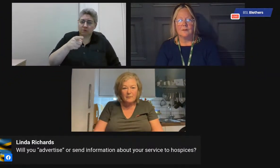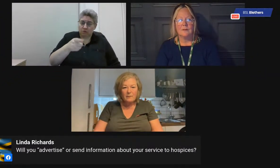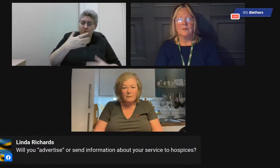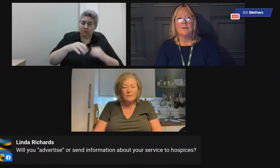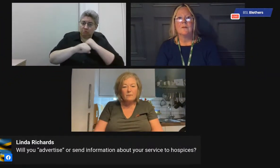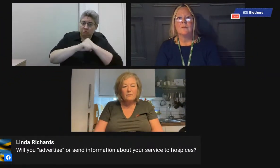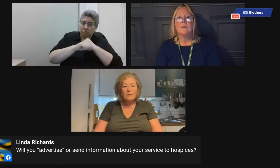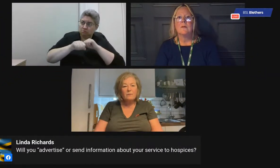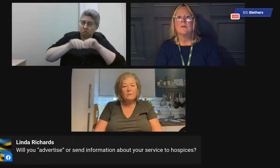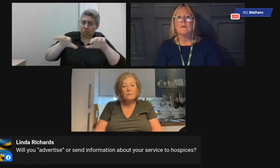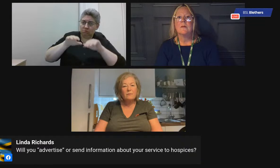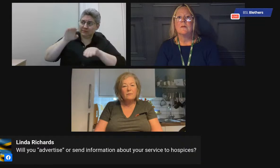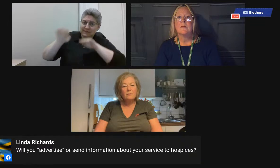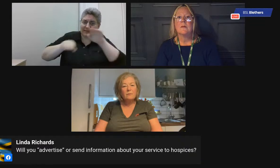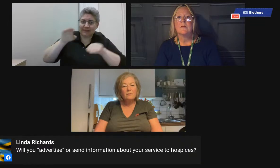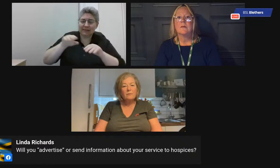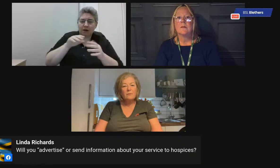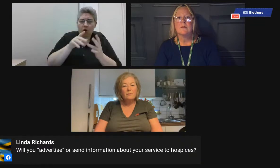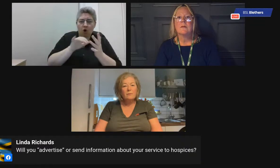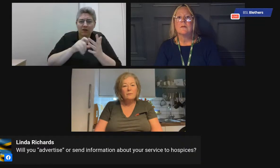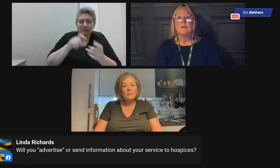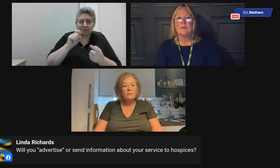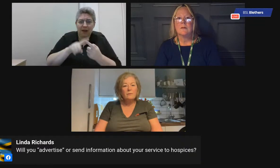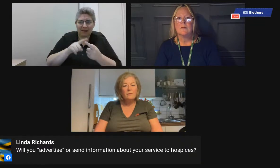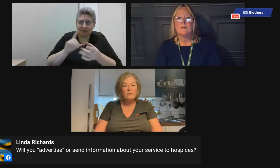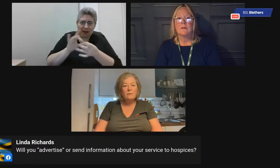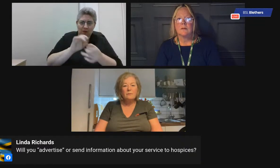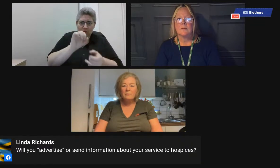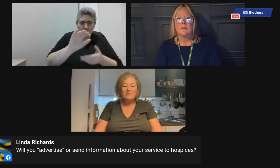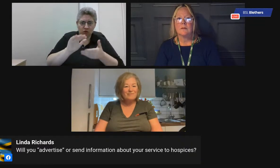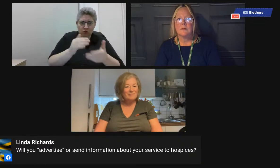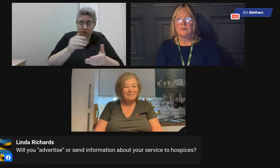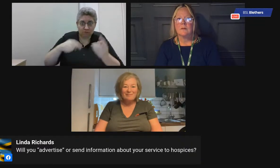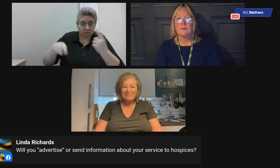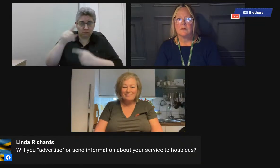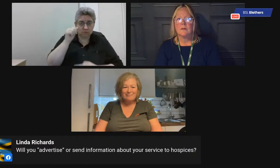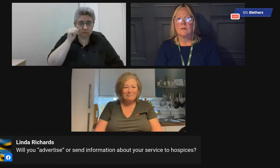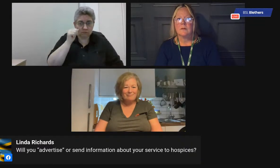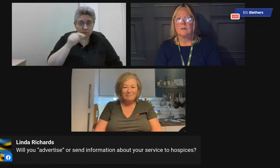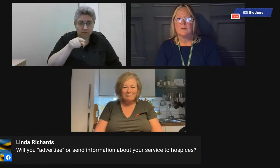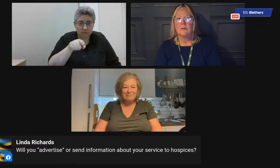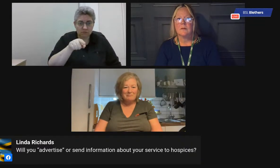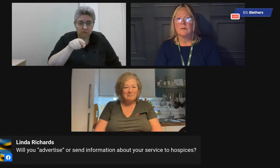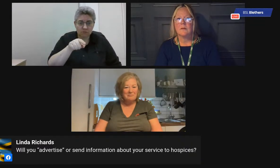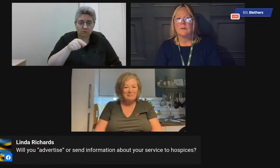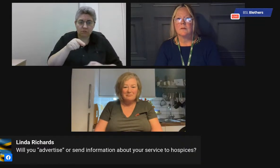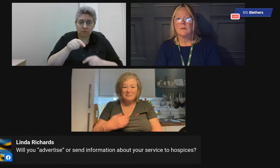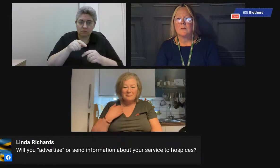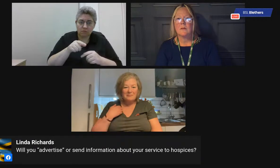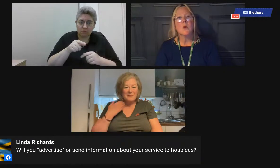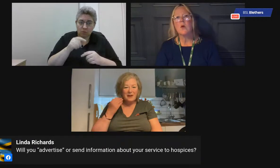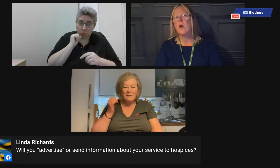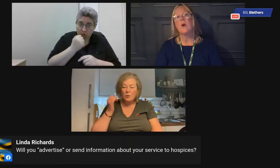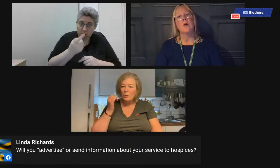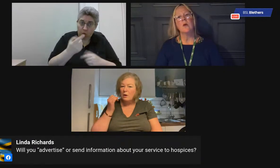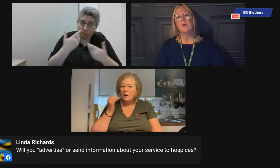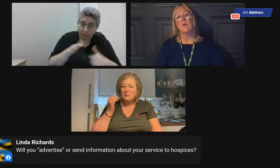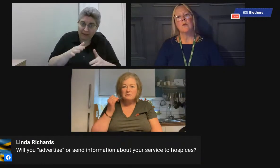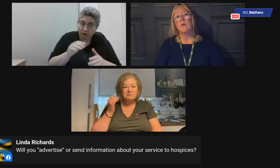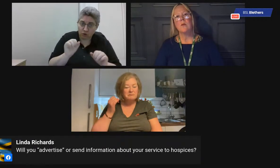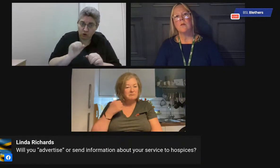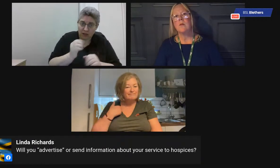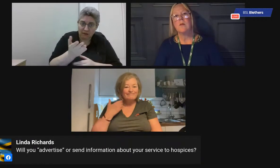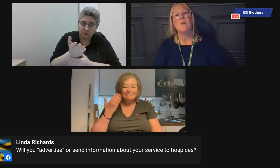hospice. So will you advertise or send information about your service to hospices so that they're aware that you're out there?